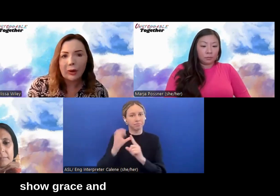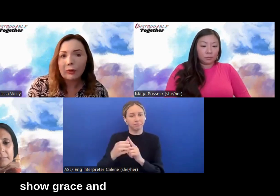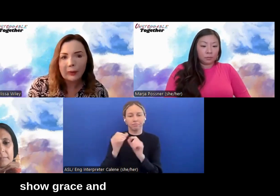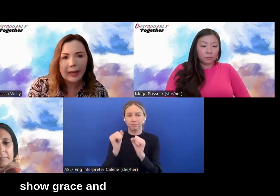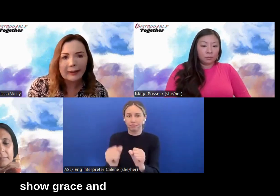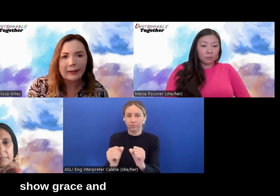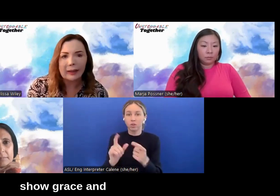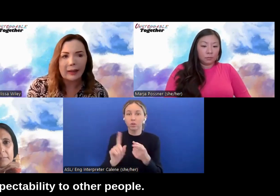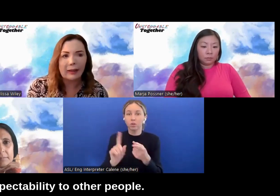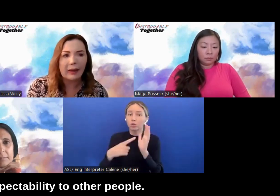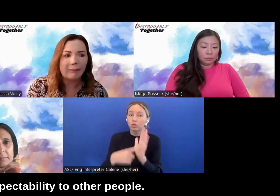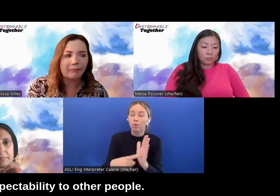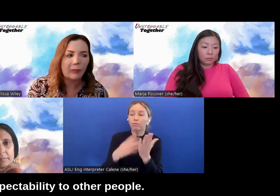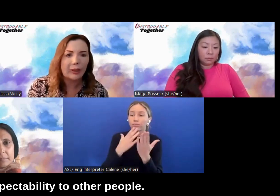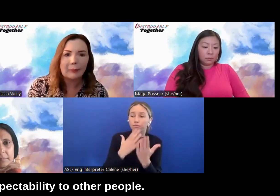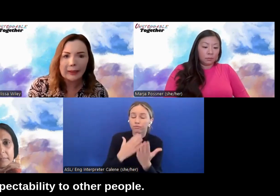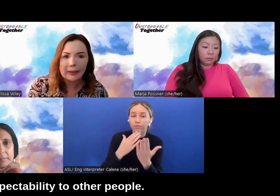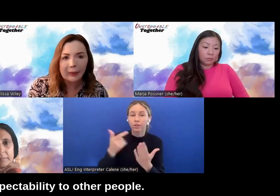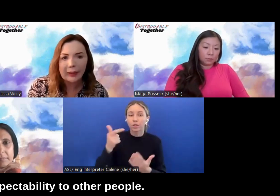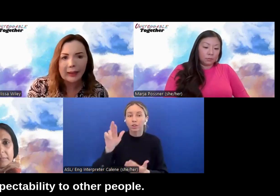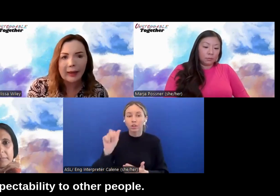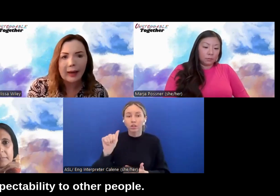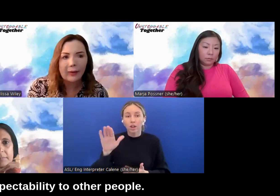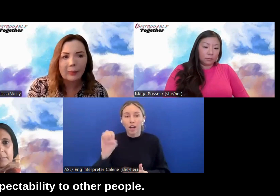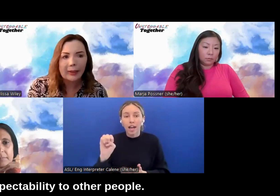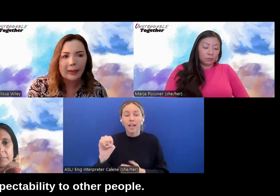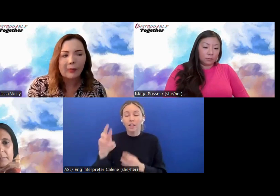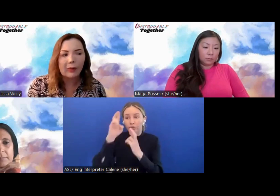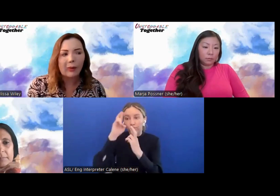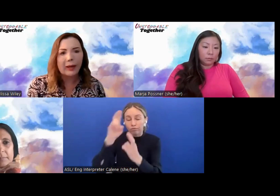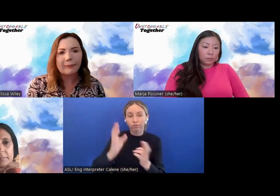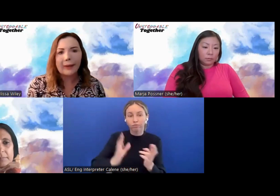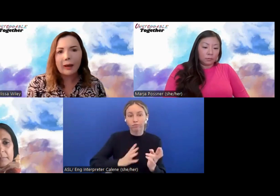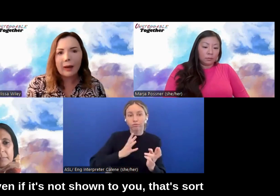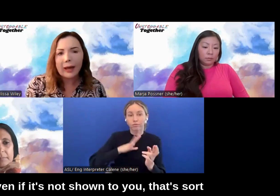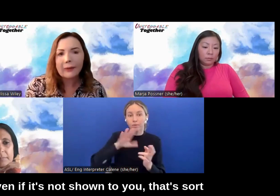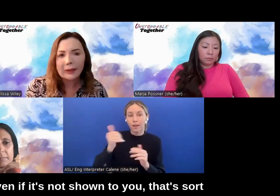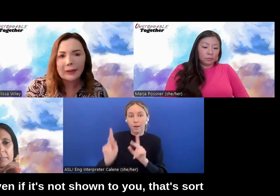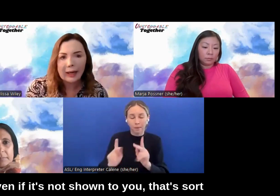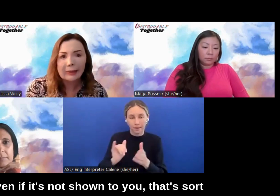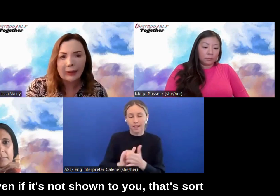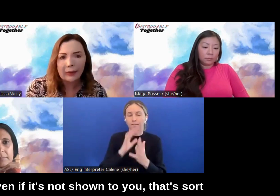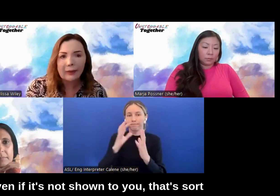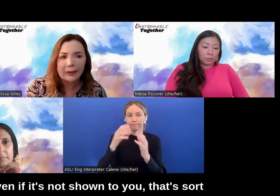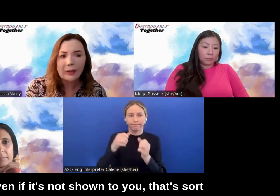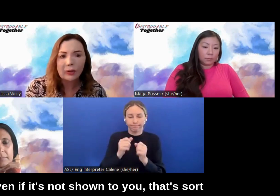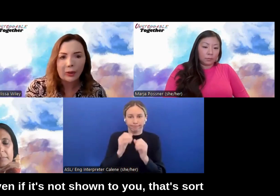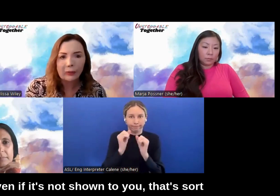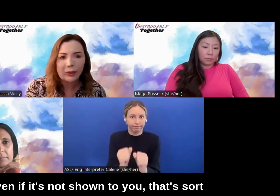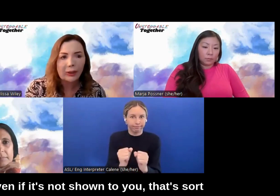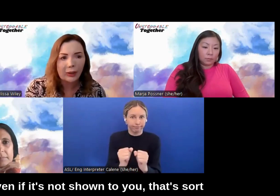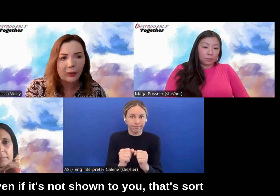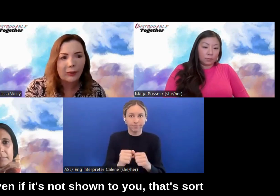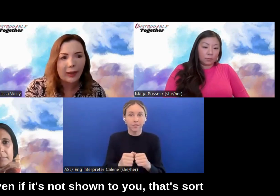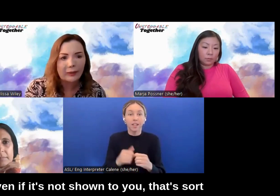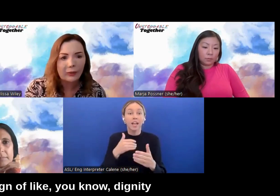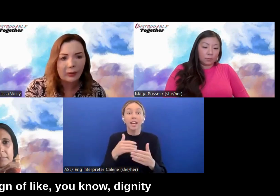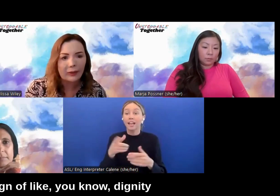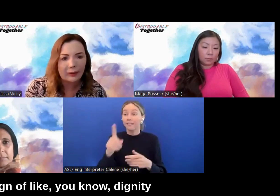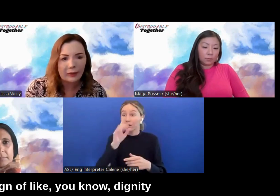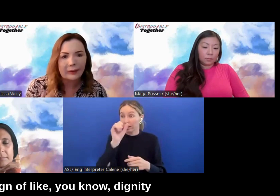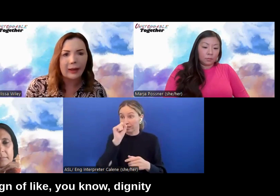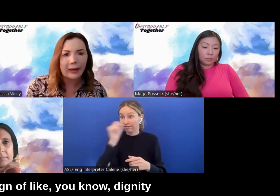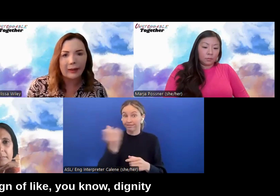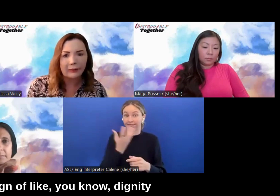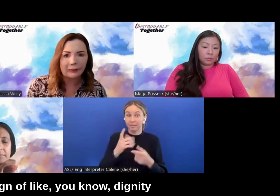to show grace and respectability to other people. Oftentimes, even if it's not shown to you, that's sort